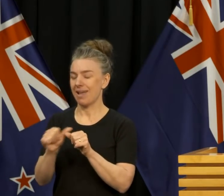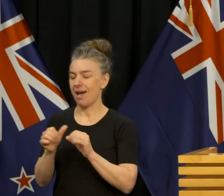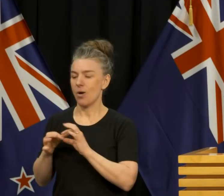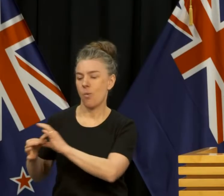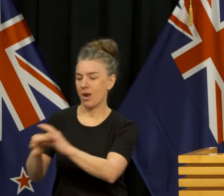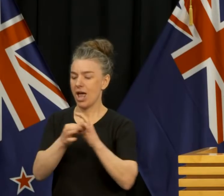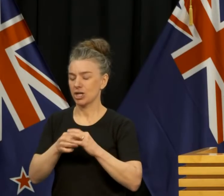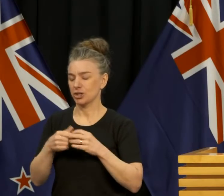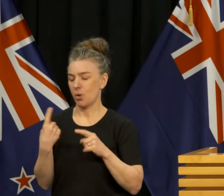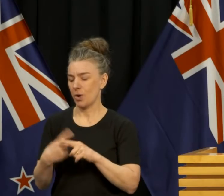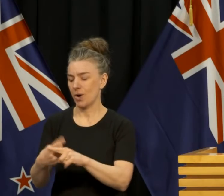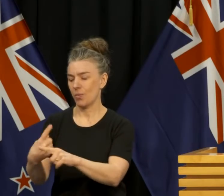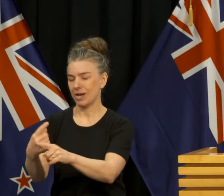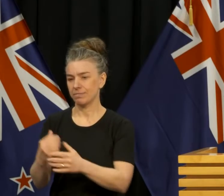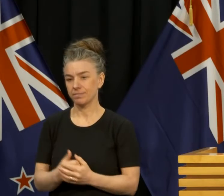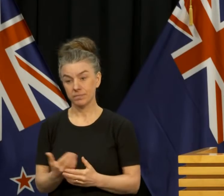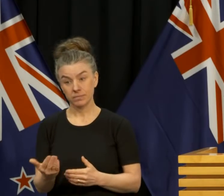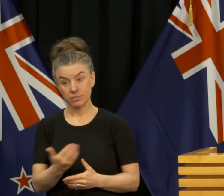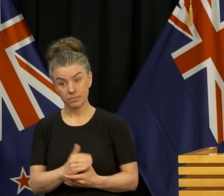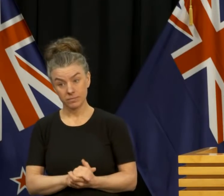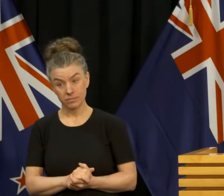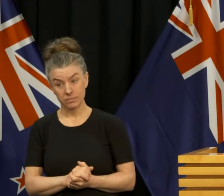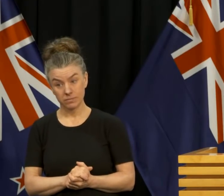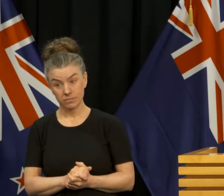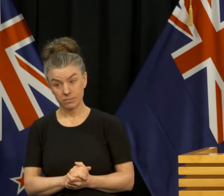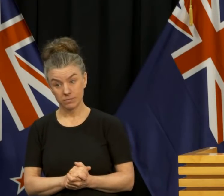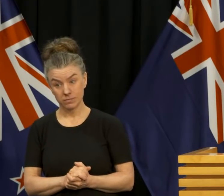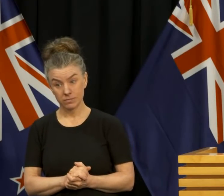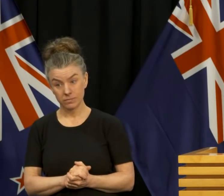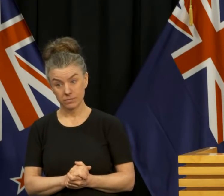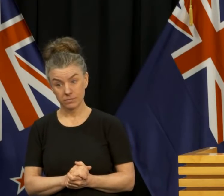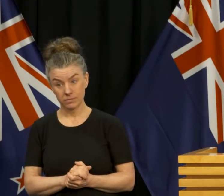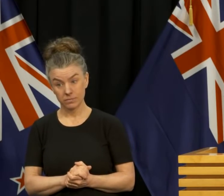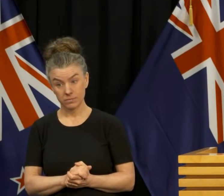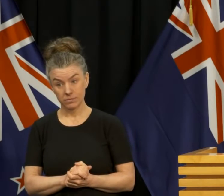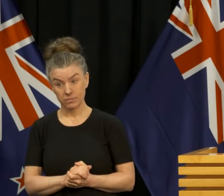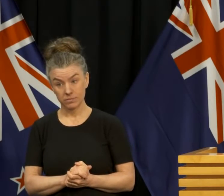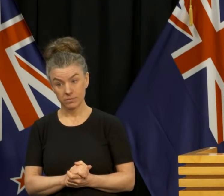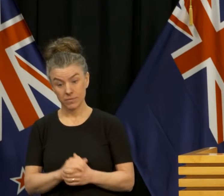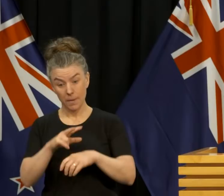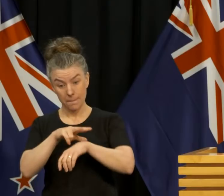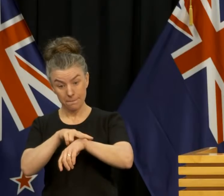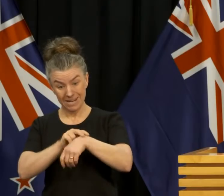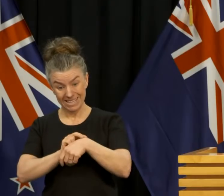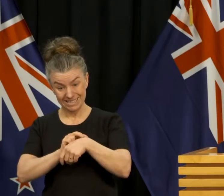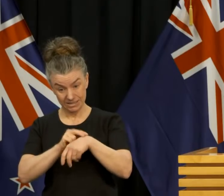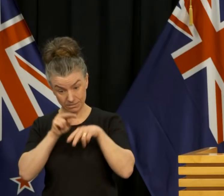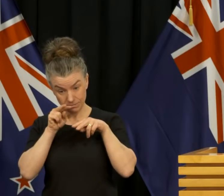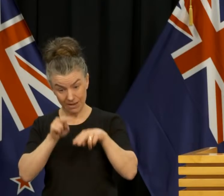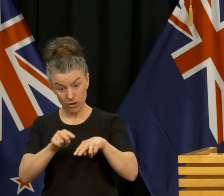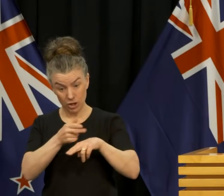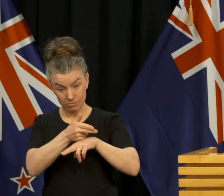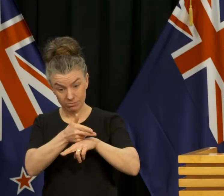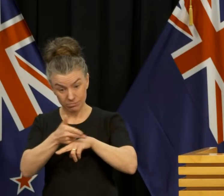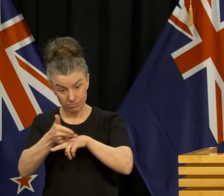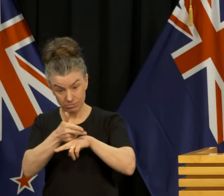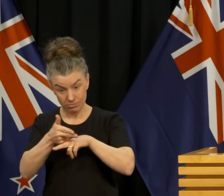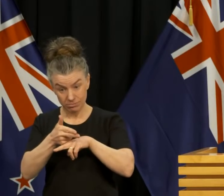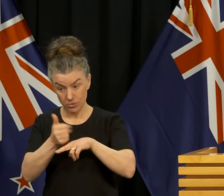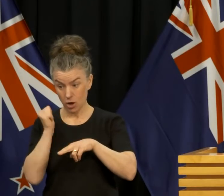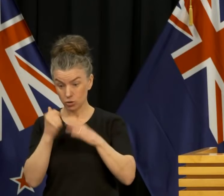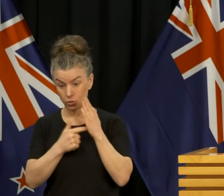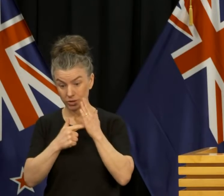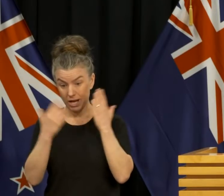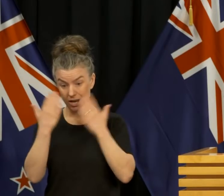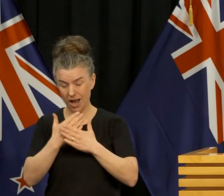coordinated response. There with police looking at the CCTV footage on Tuesday night. Look, I think if it is possible, look,